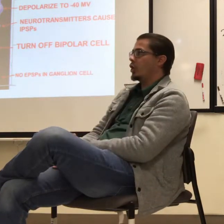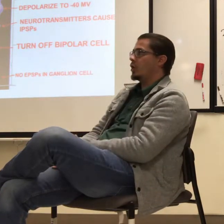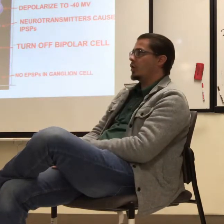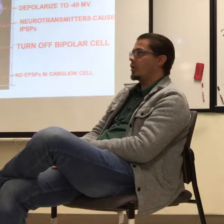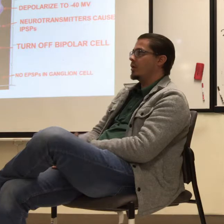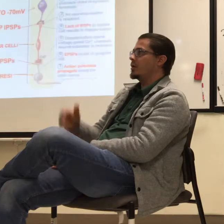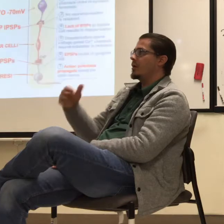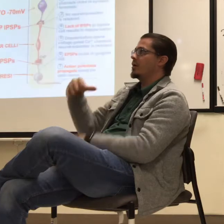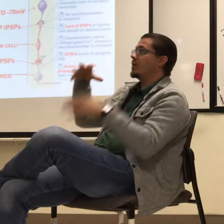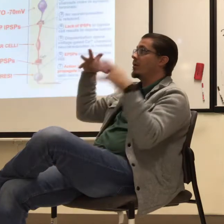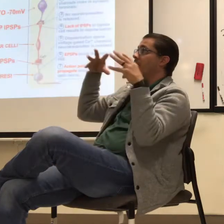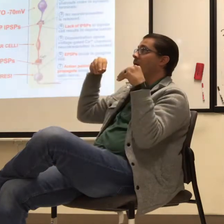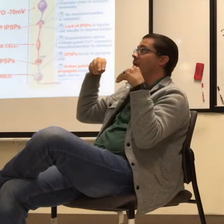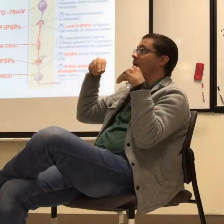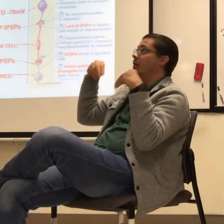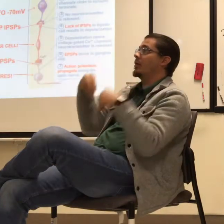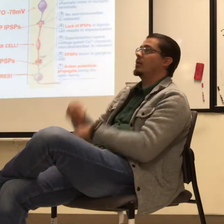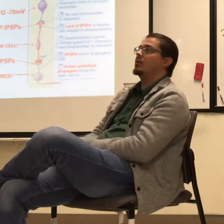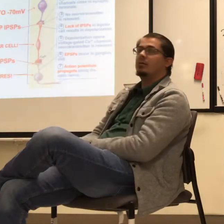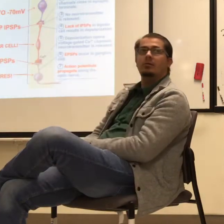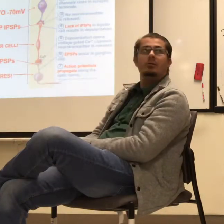let's turn on the lights.